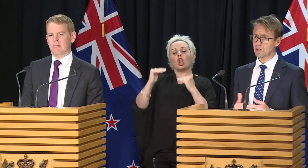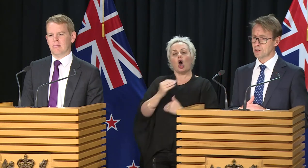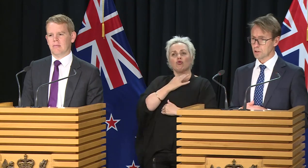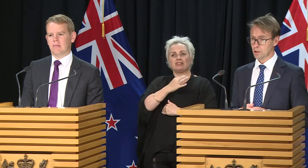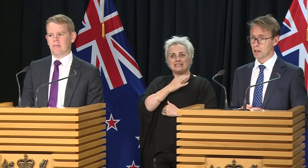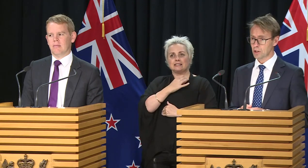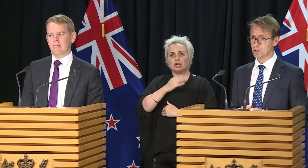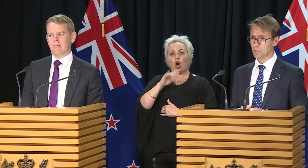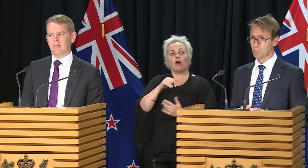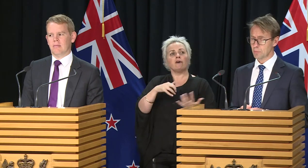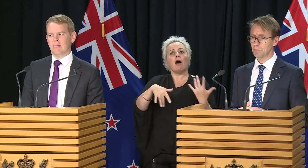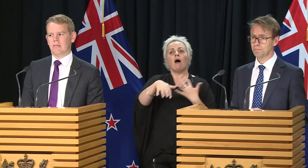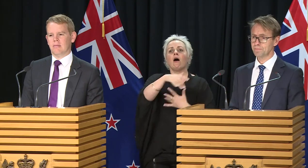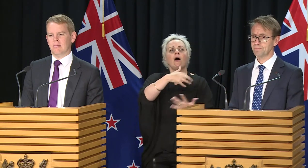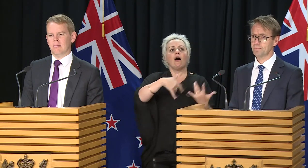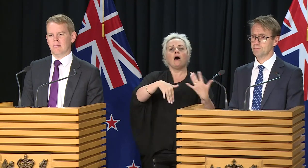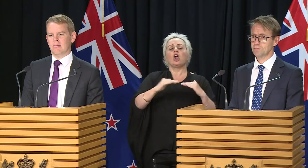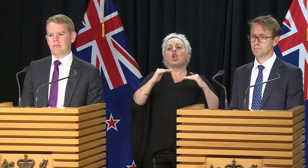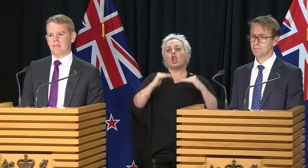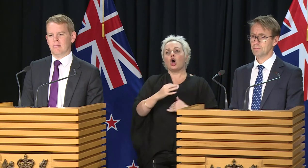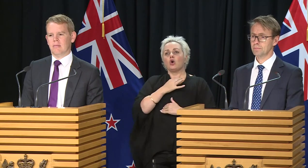those transient interactions with people.